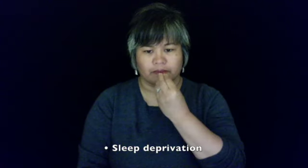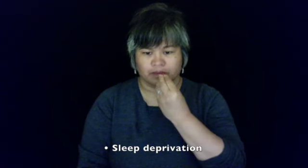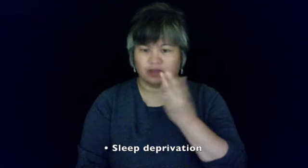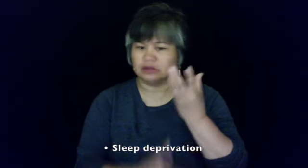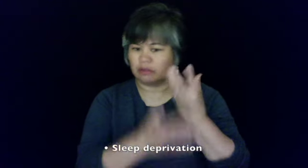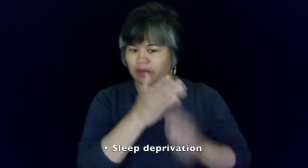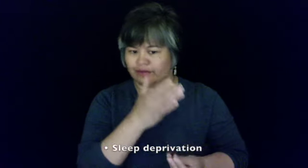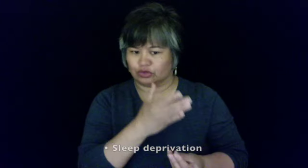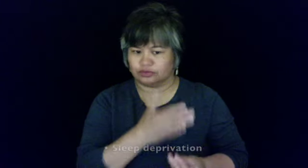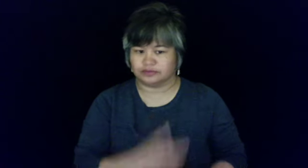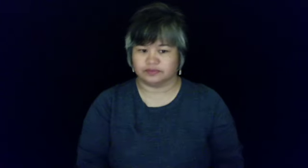sleep deprivation,